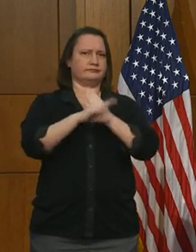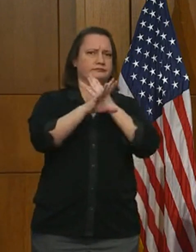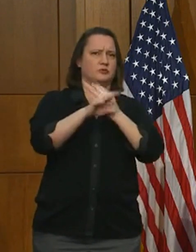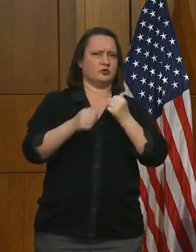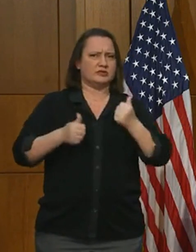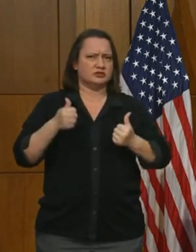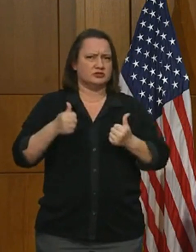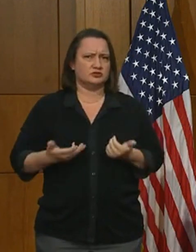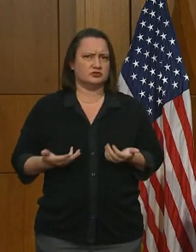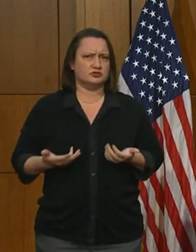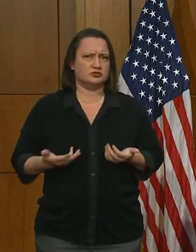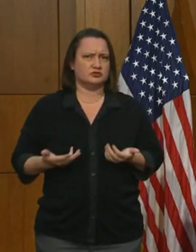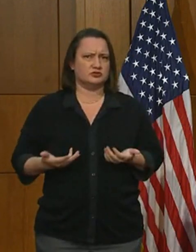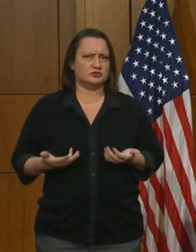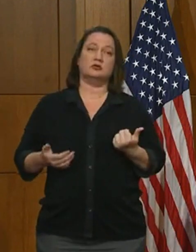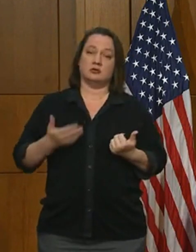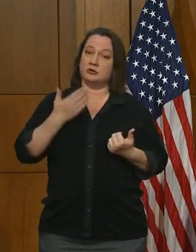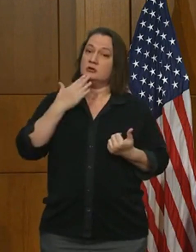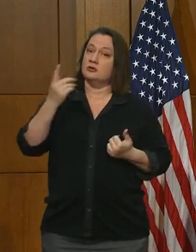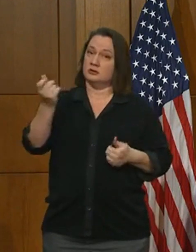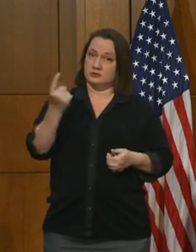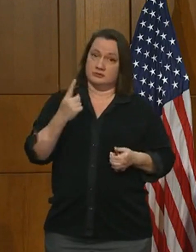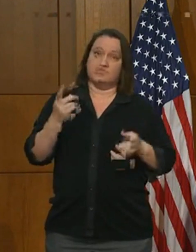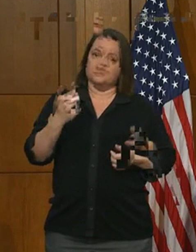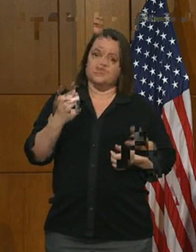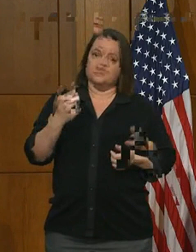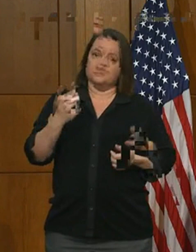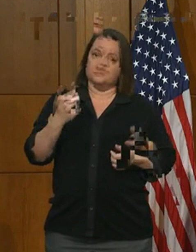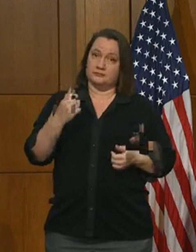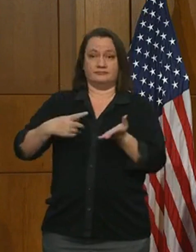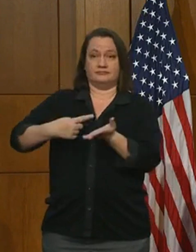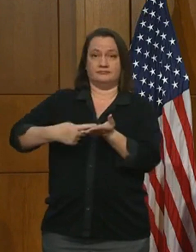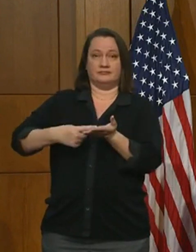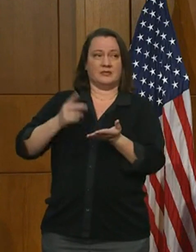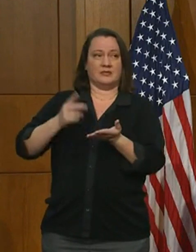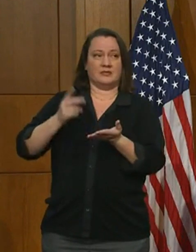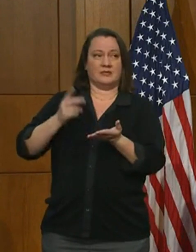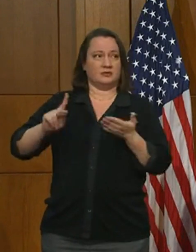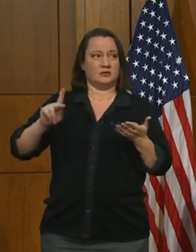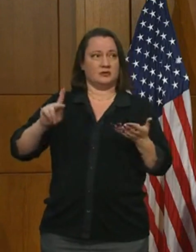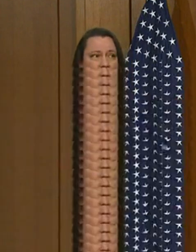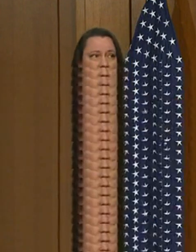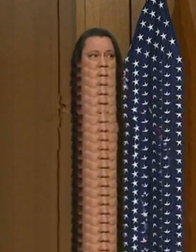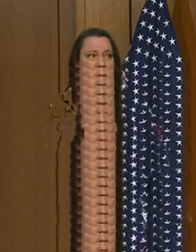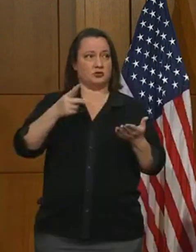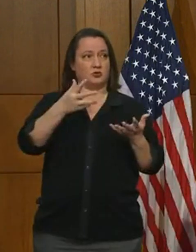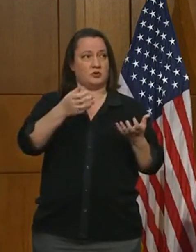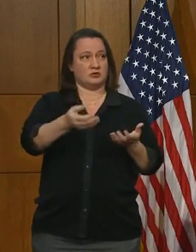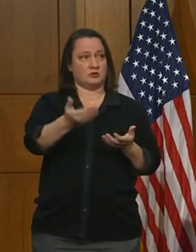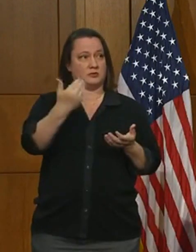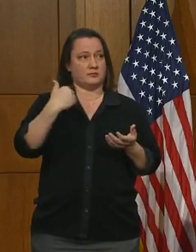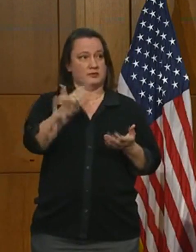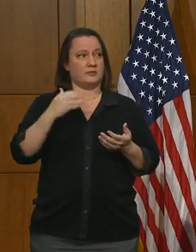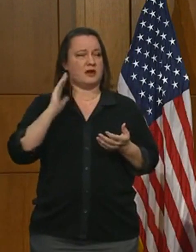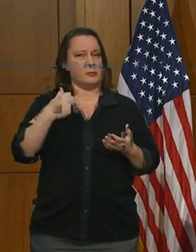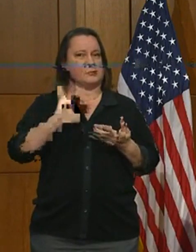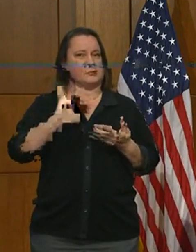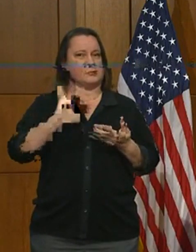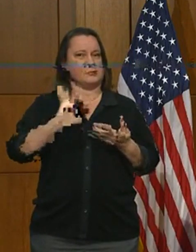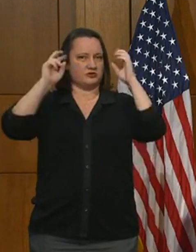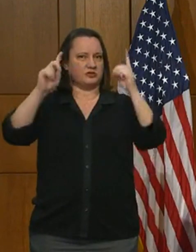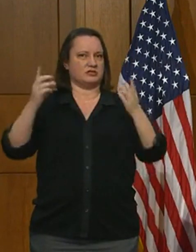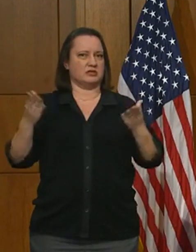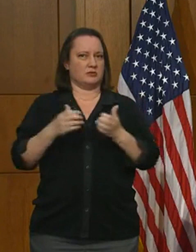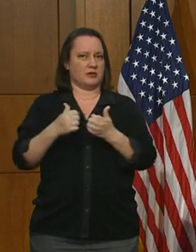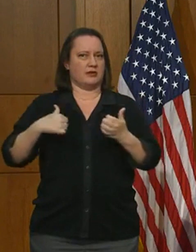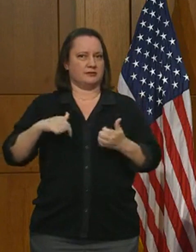Yeah, good question as far as the planning and the discussion. Secretary Carney, if you'd like to come up, our Secretary of Education happens to be with us,